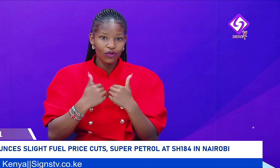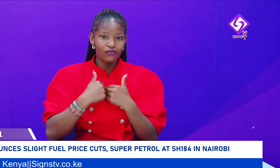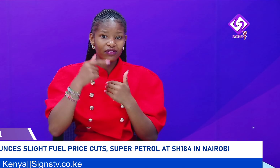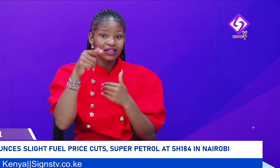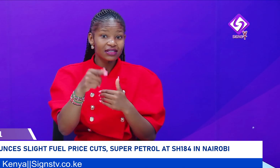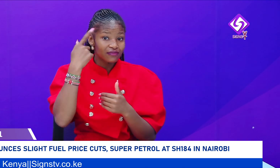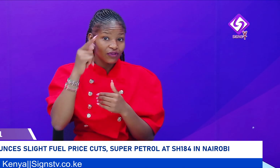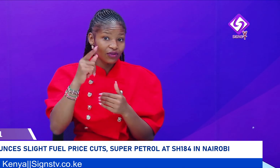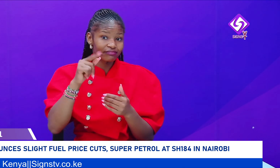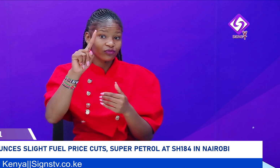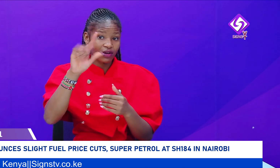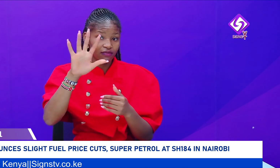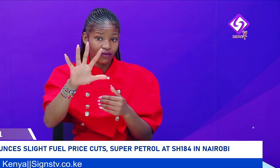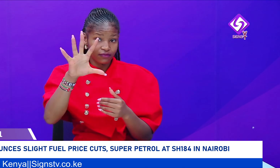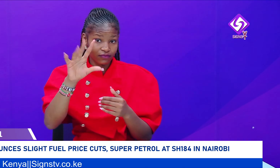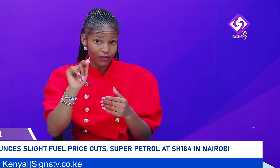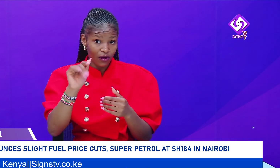at